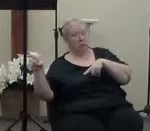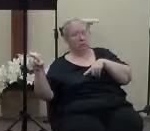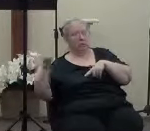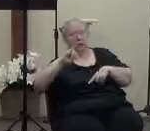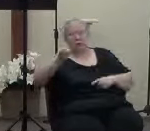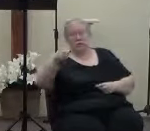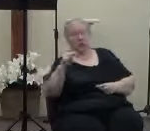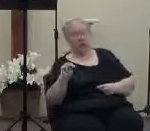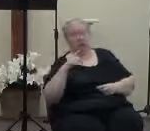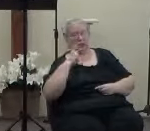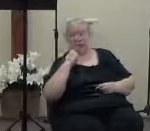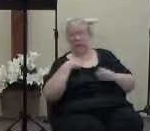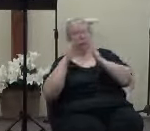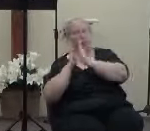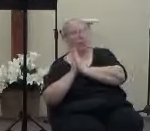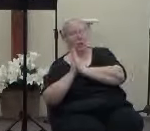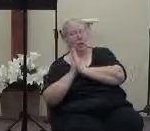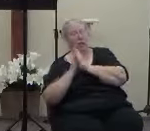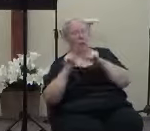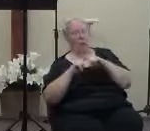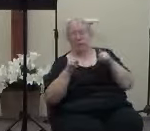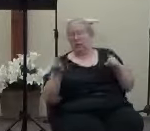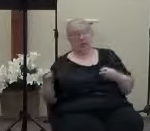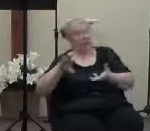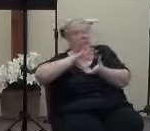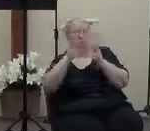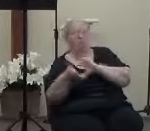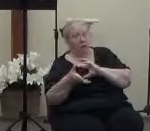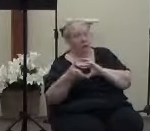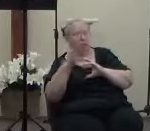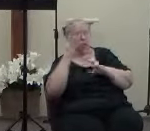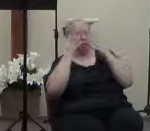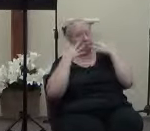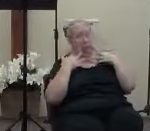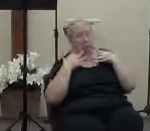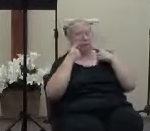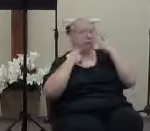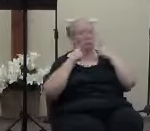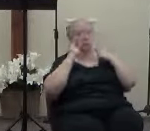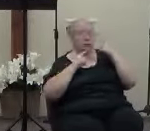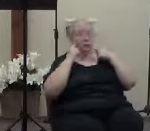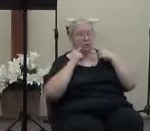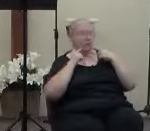John said, "I prayed for her, but," he said, "Mike, she's just a mess." I said, "John, wouldn't you be a mess?"